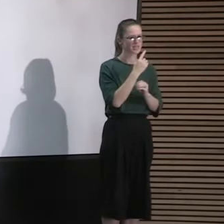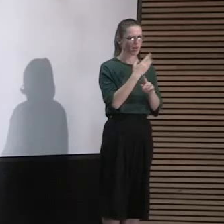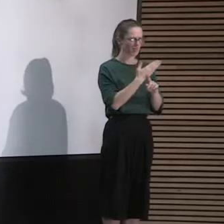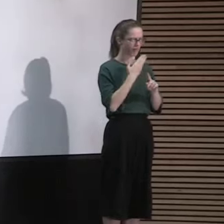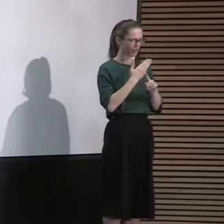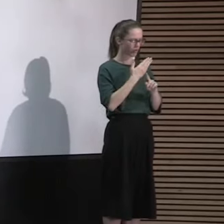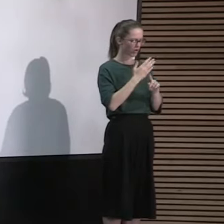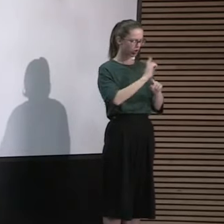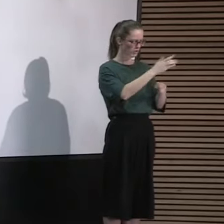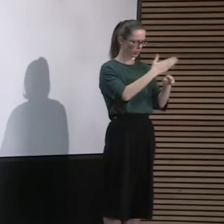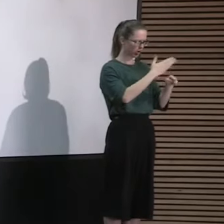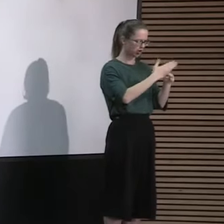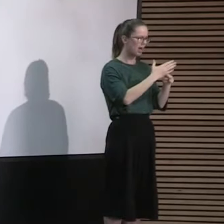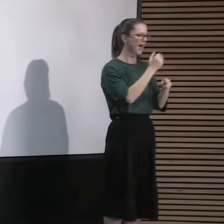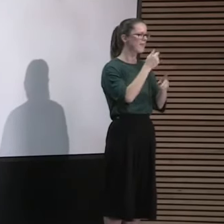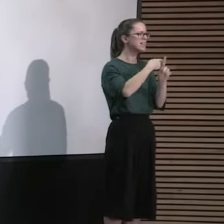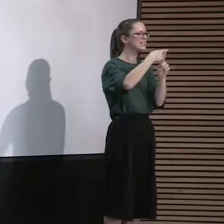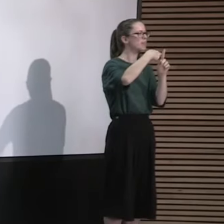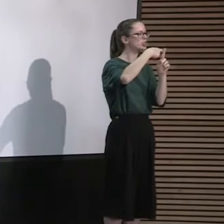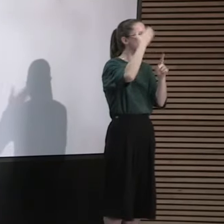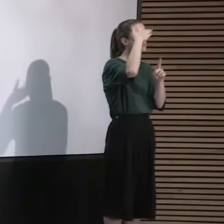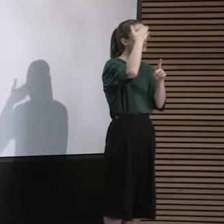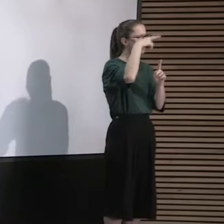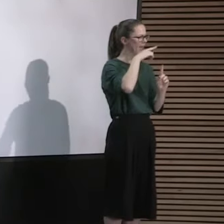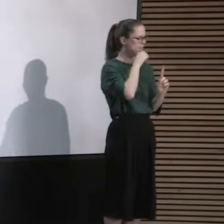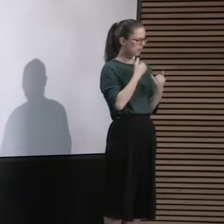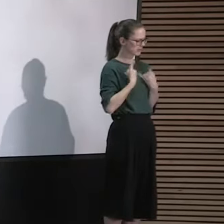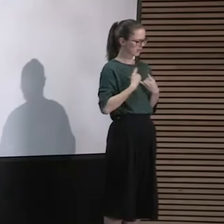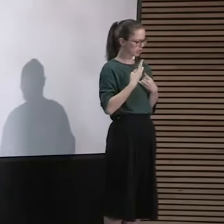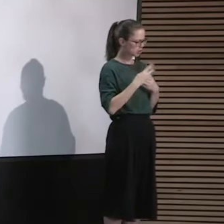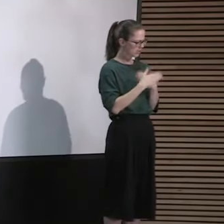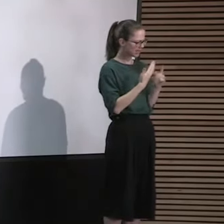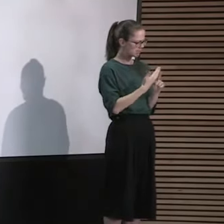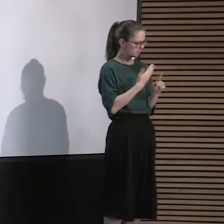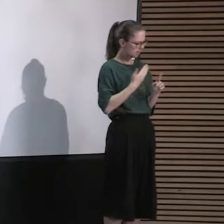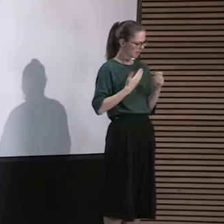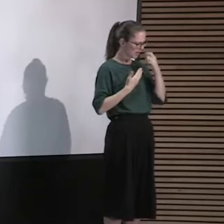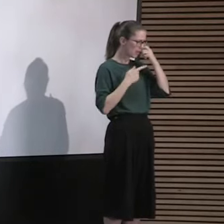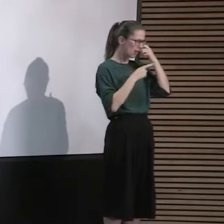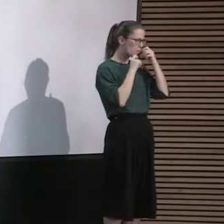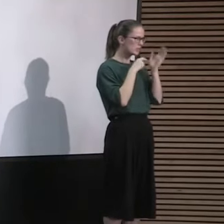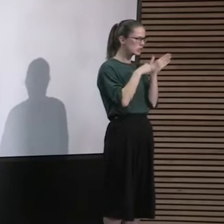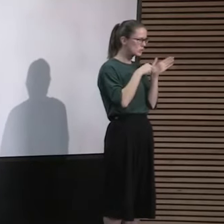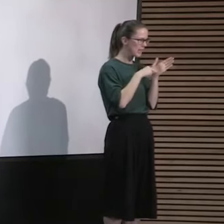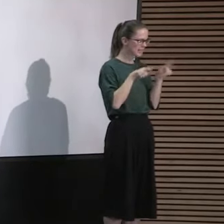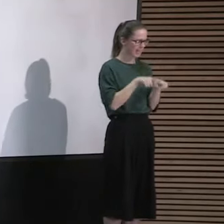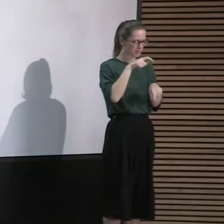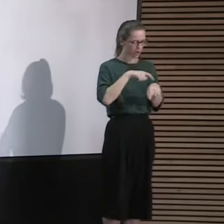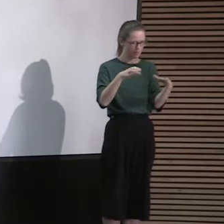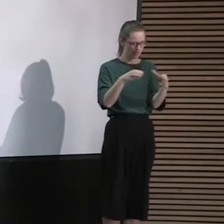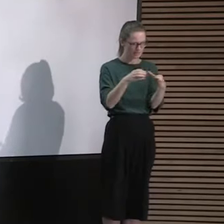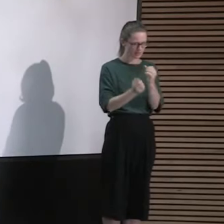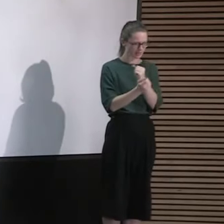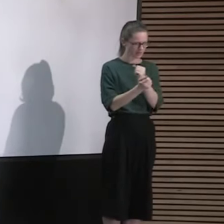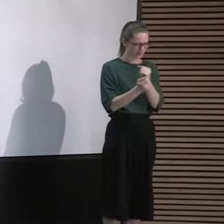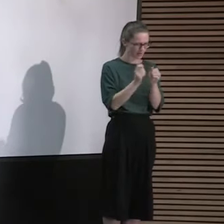the morning, their temperature is taken, they're asked about symptoms. This man had symptoms 2 days earlier, which, if I'm doing the math right, would have been the Tuesday when the cluster was found. What happened to him